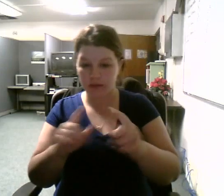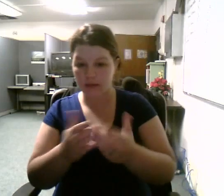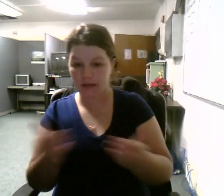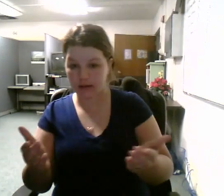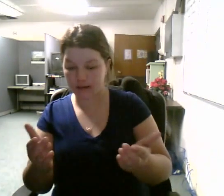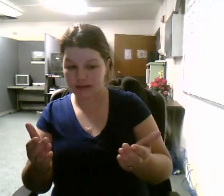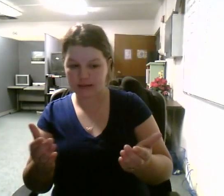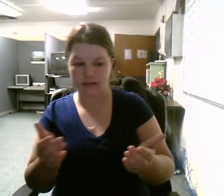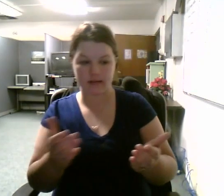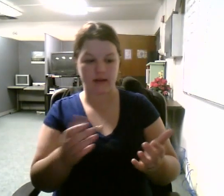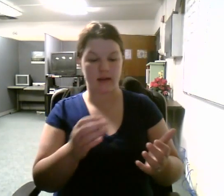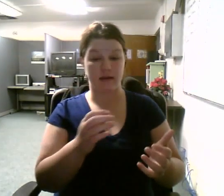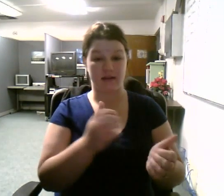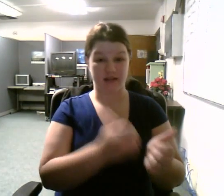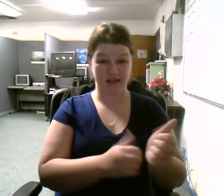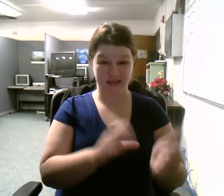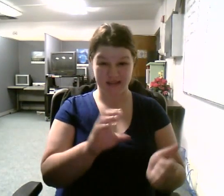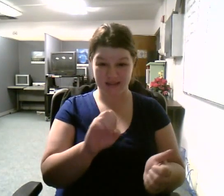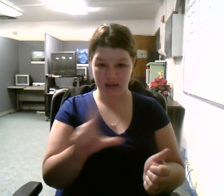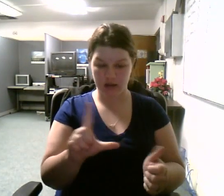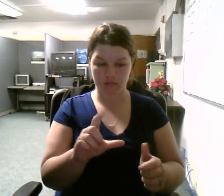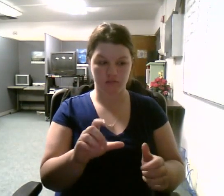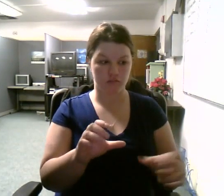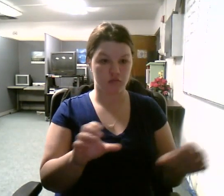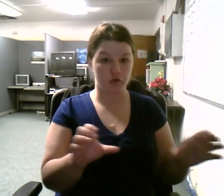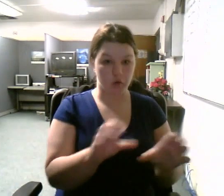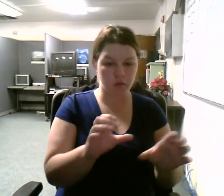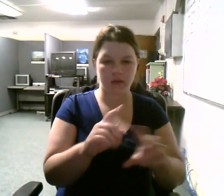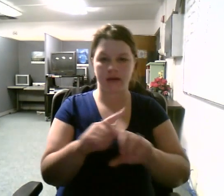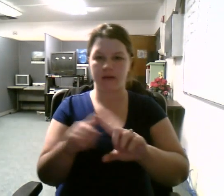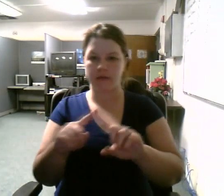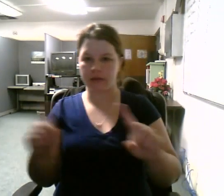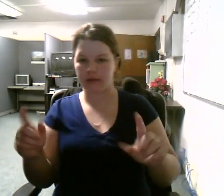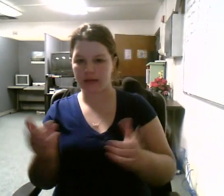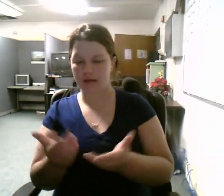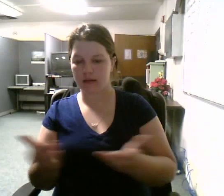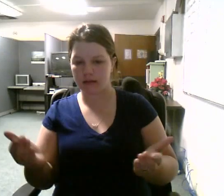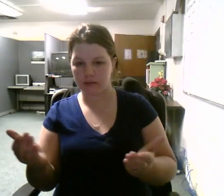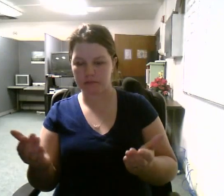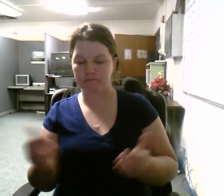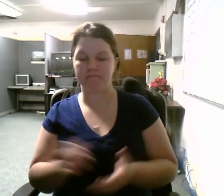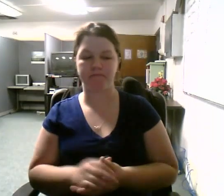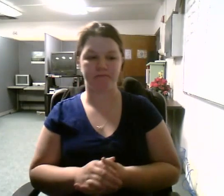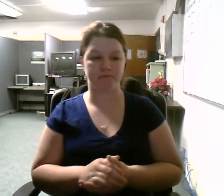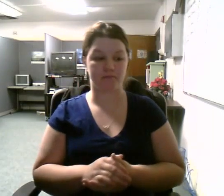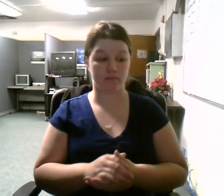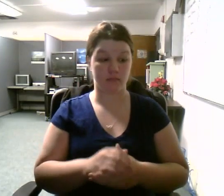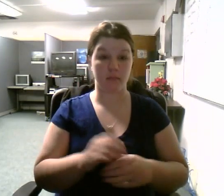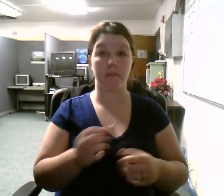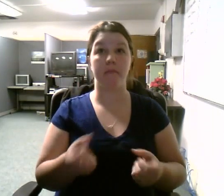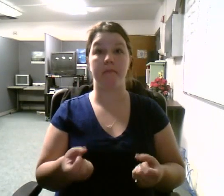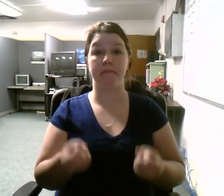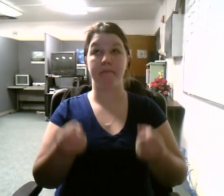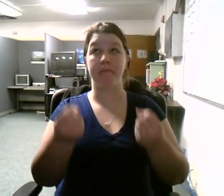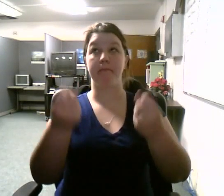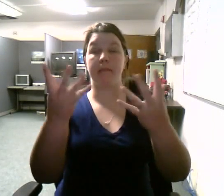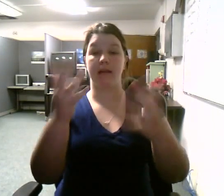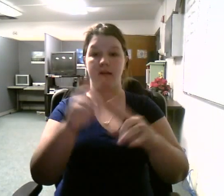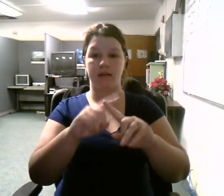There are many types of cells. Cells are unique to each type of organism. Humans may have hundreds of types of